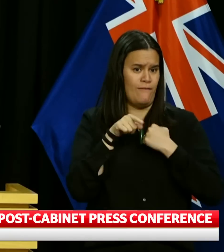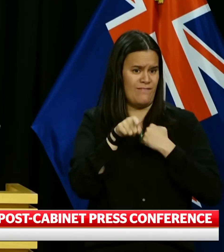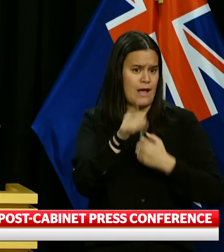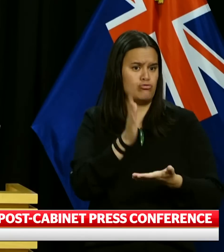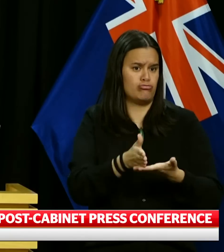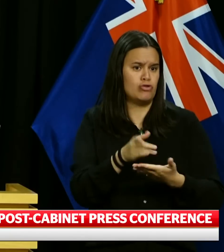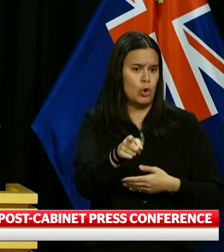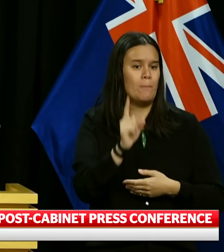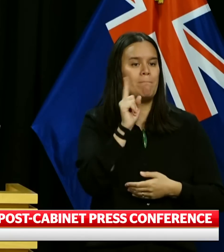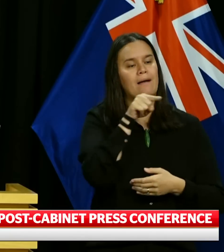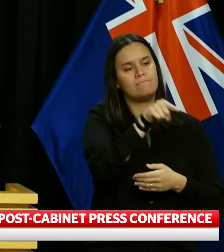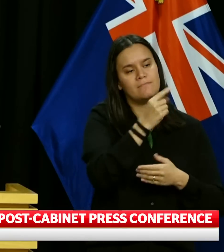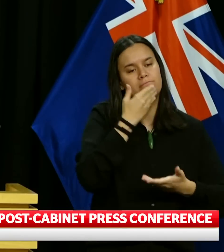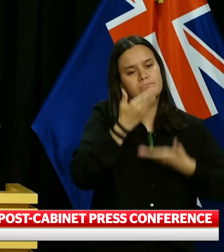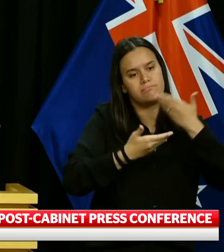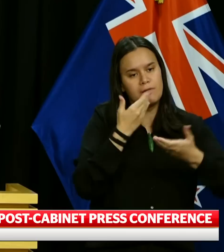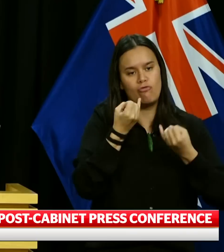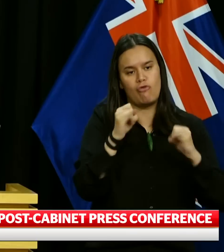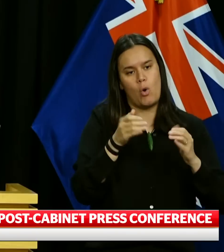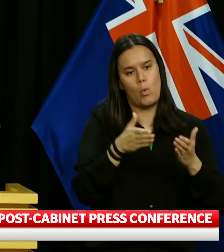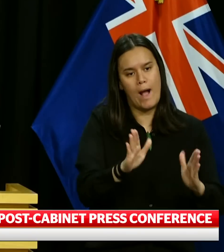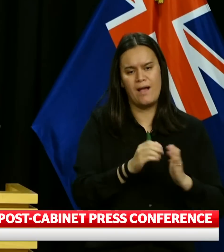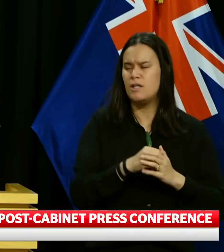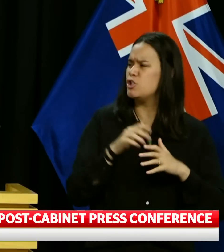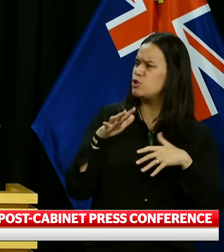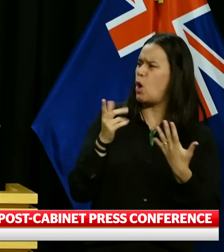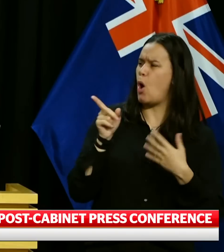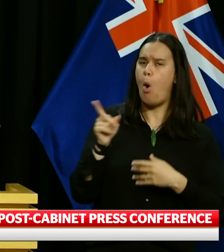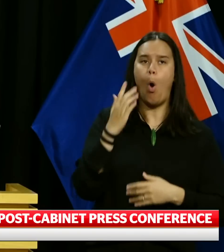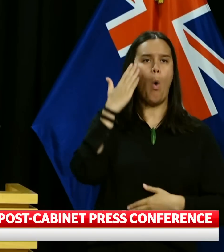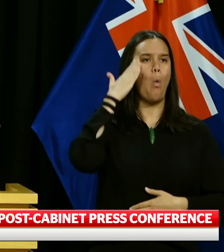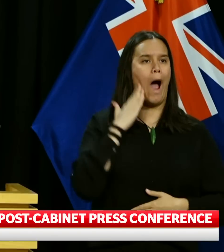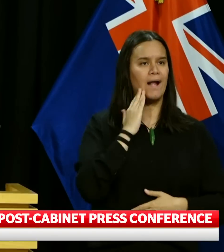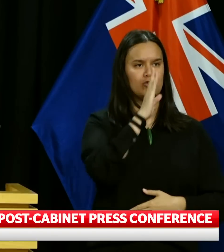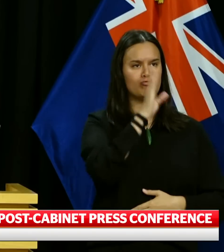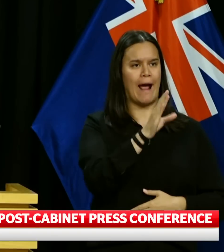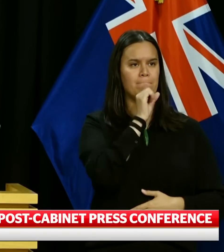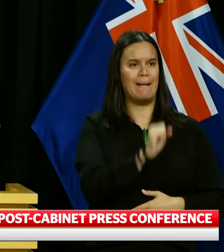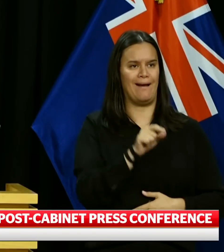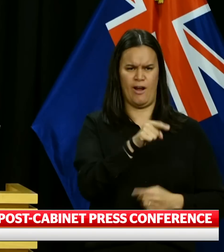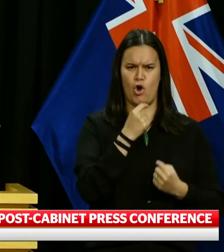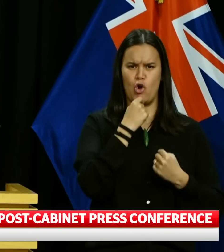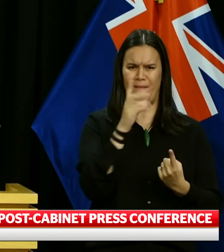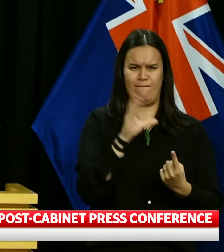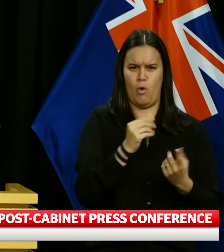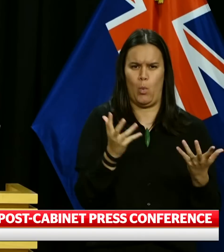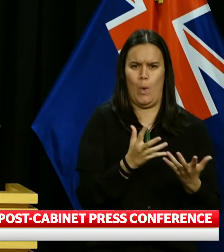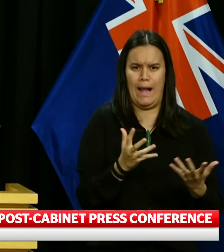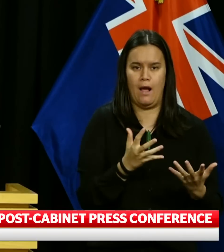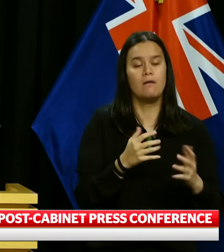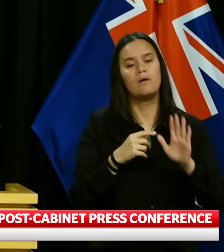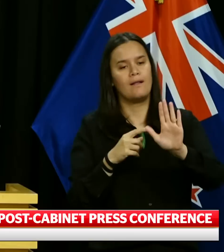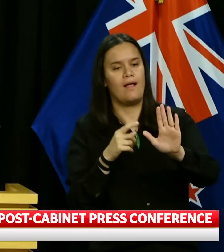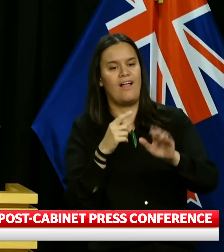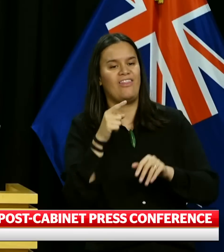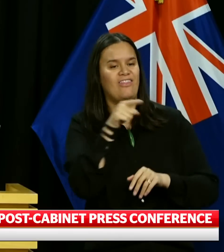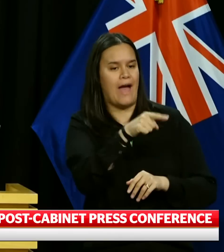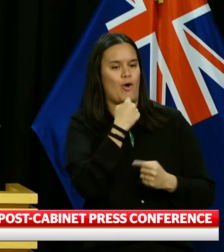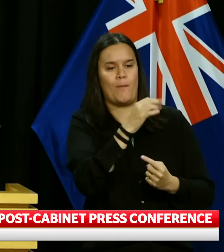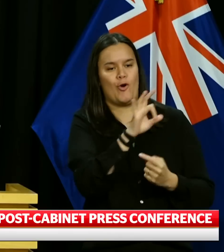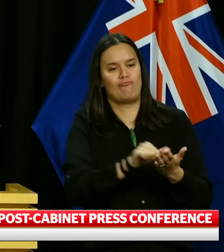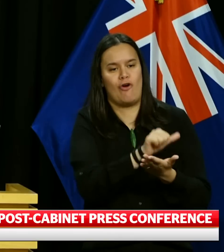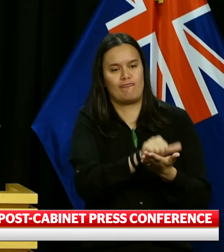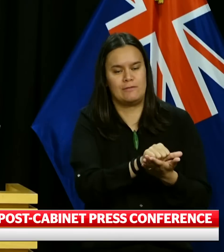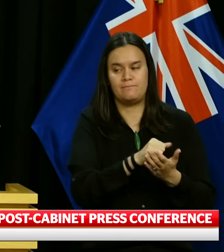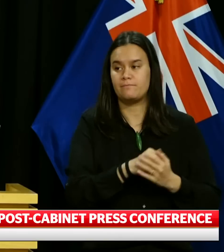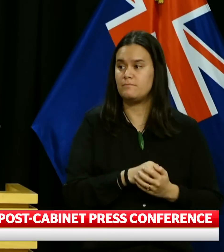chose to use, though. Where did the white cis men come in? Well, as I've said, I don't think that was appropriate. On the incident where Martin was